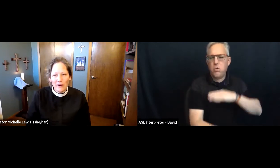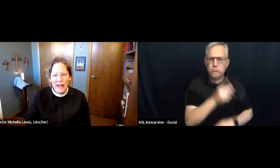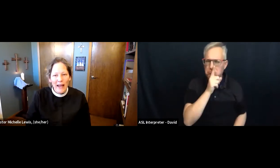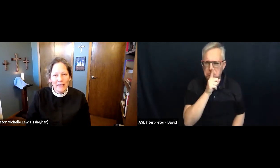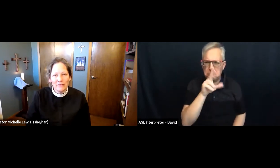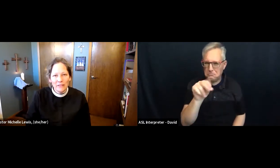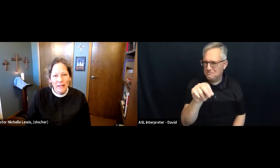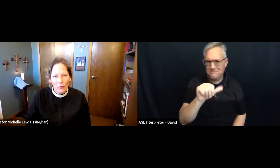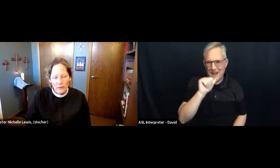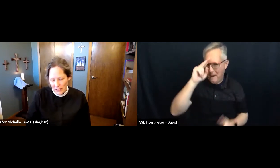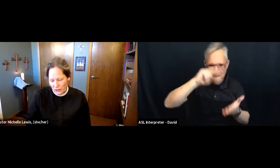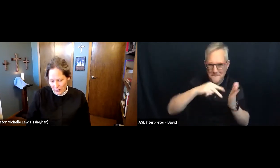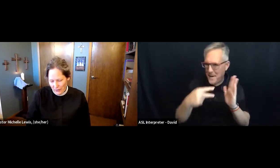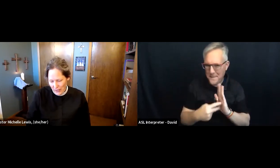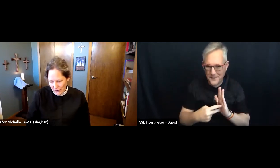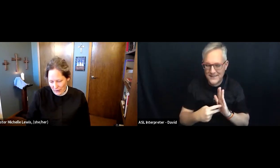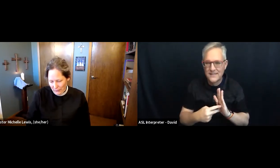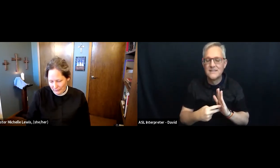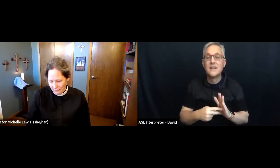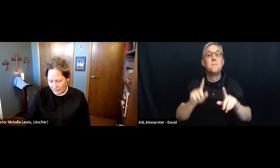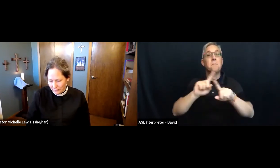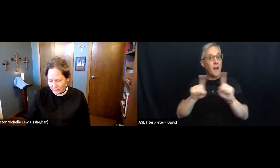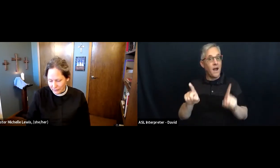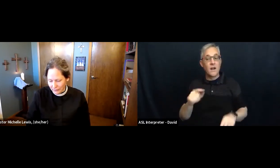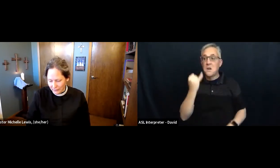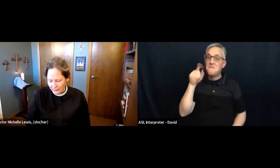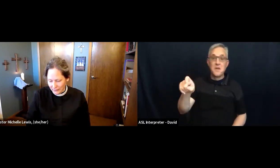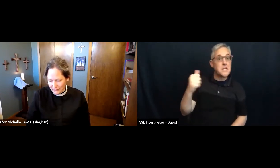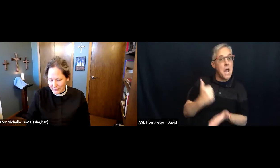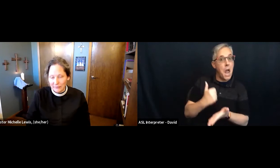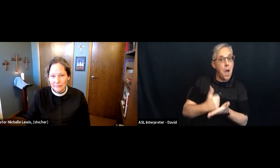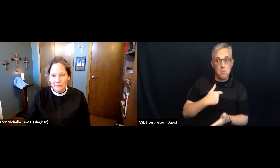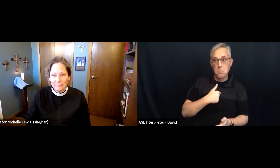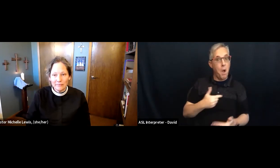we aren't actively helping each other either.